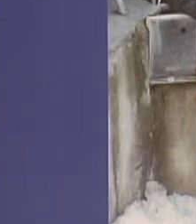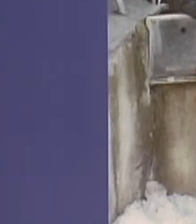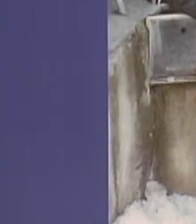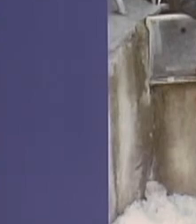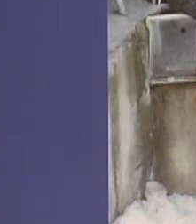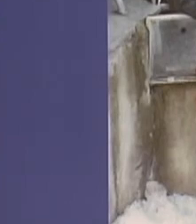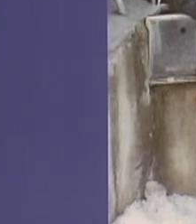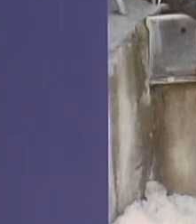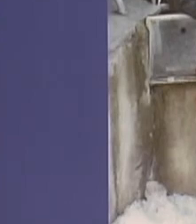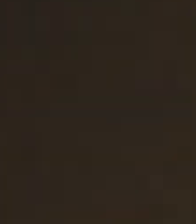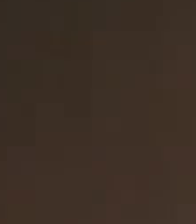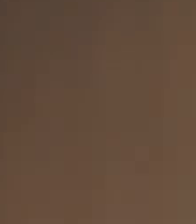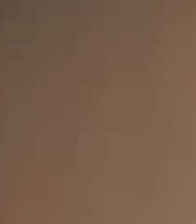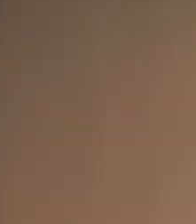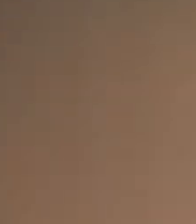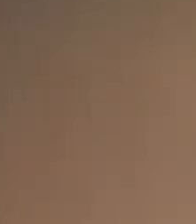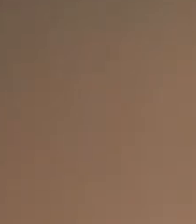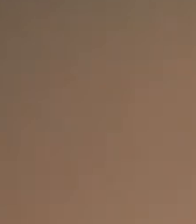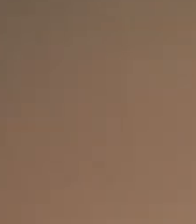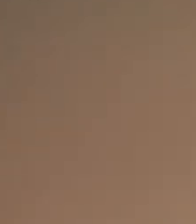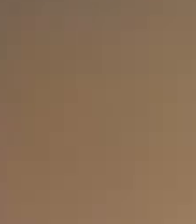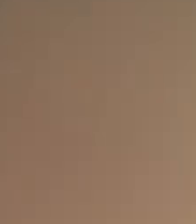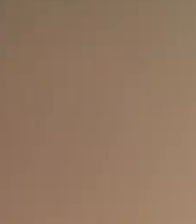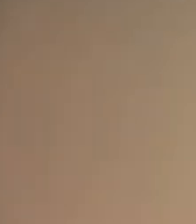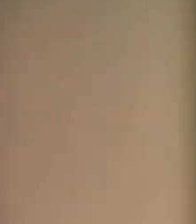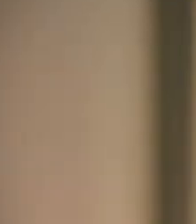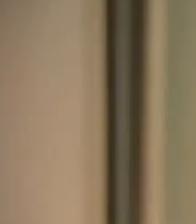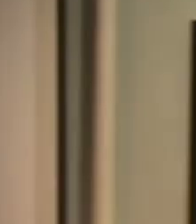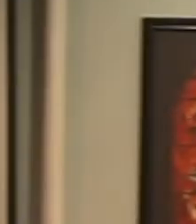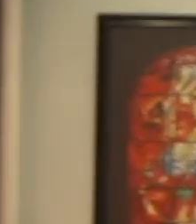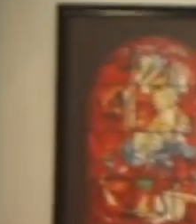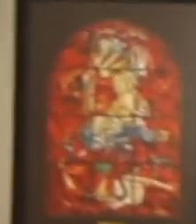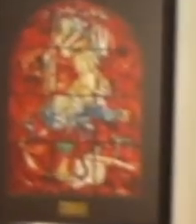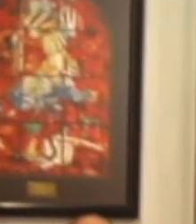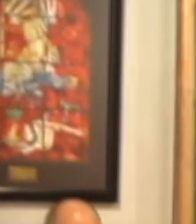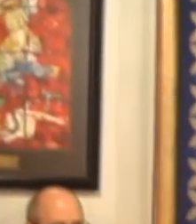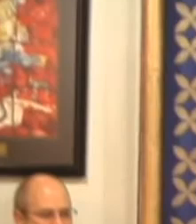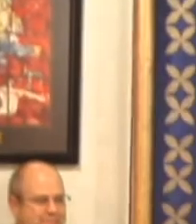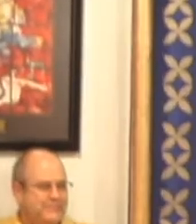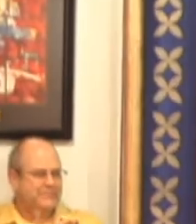So that actually is part of my sermon to our young parents here this morning.